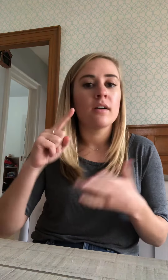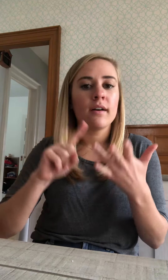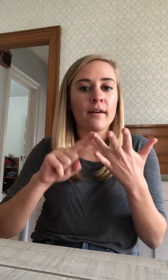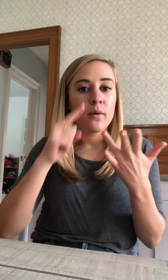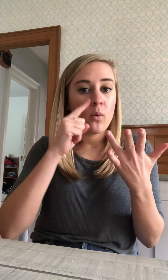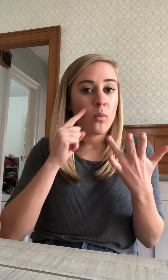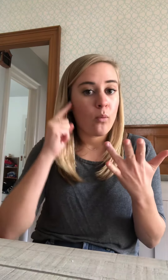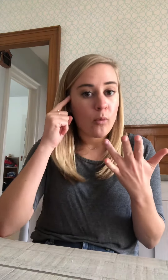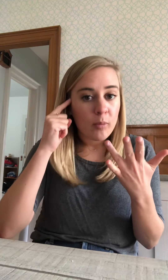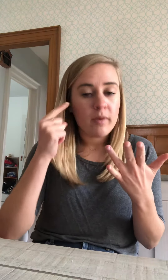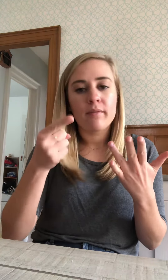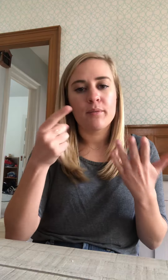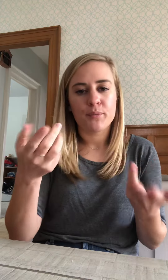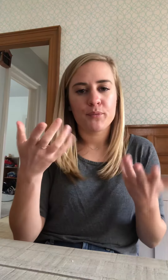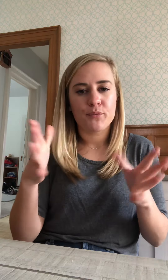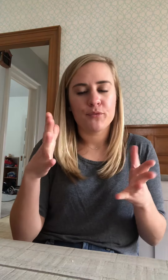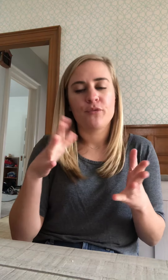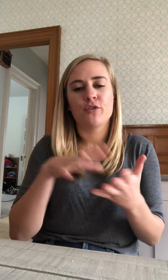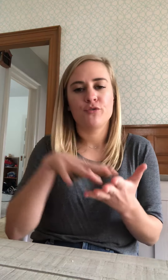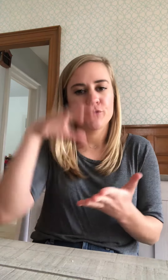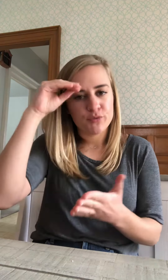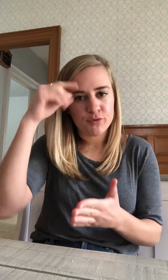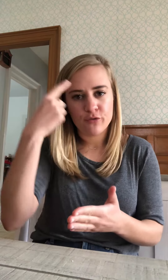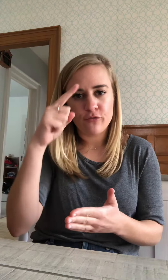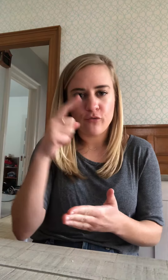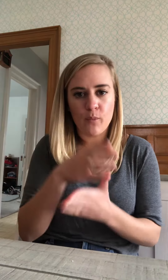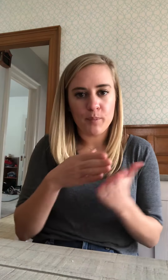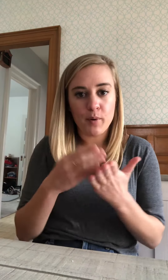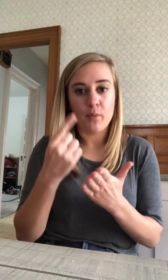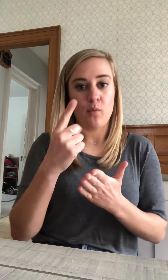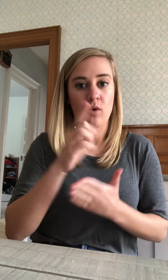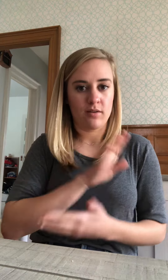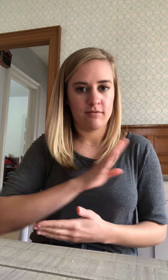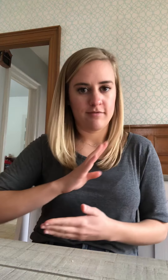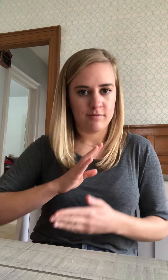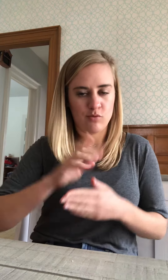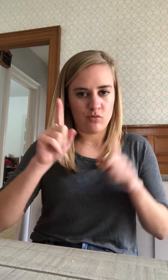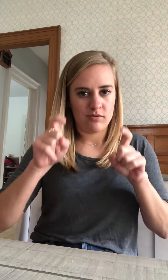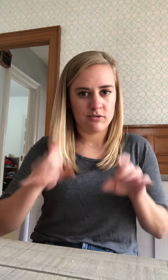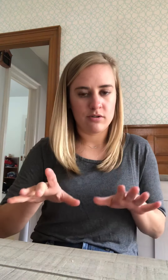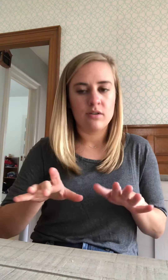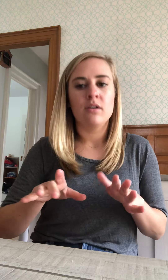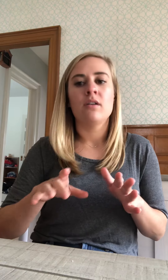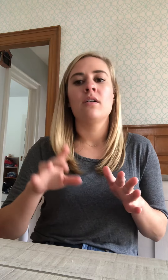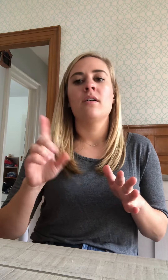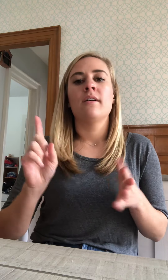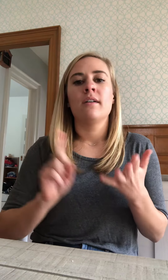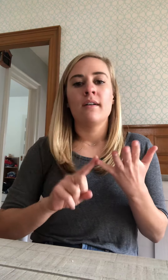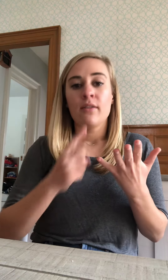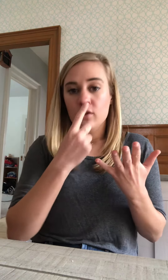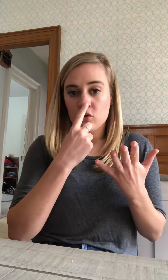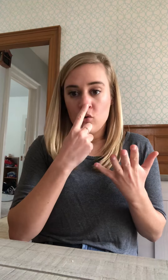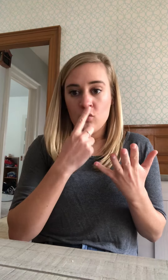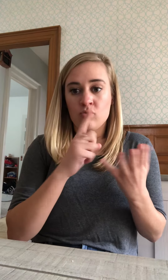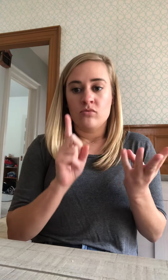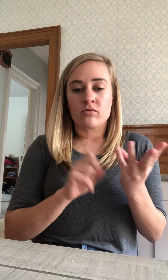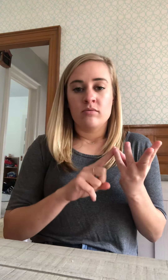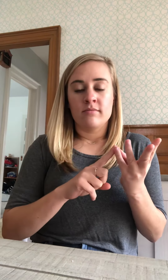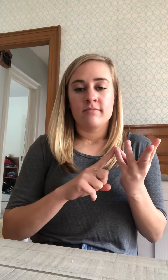guys probably needed to know for your Part 1 dental boards, the nose, and the paranasal